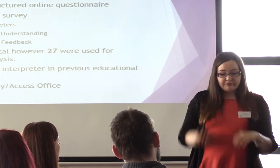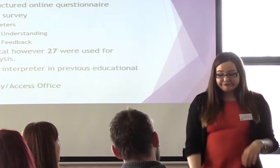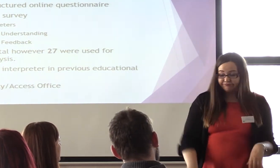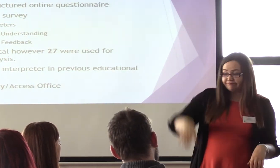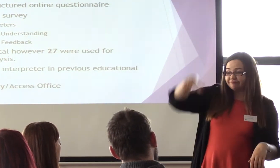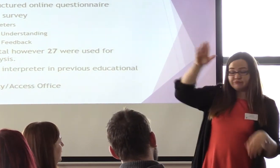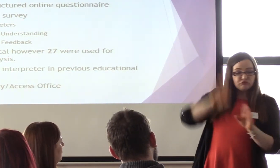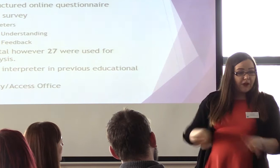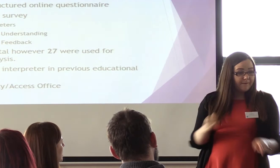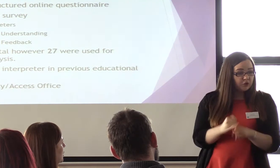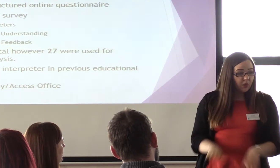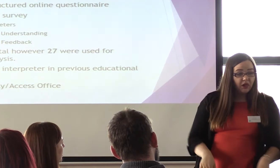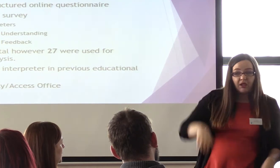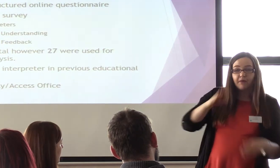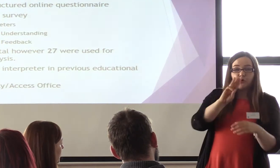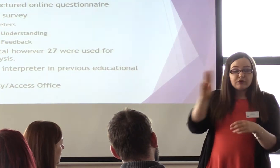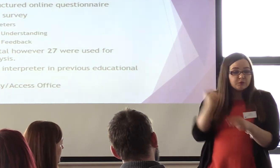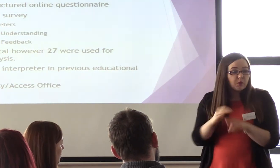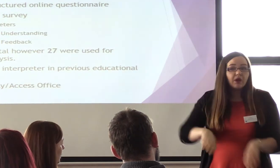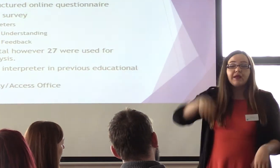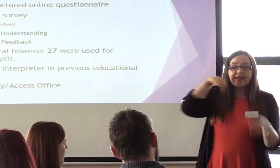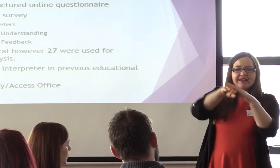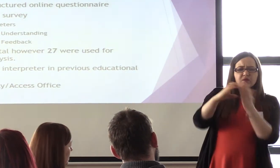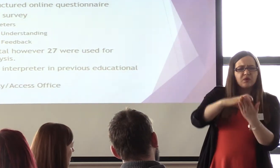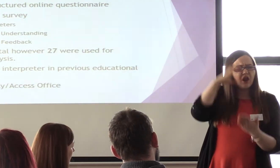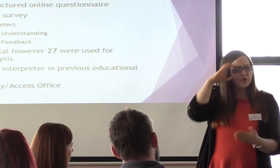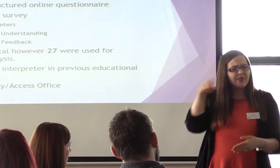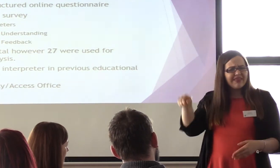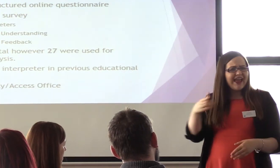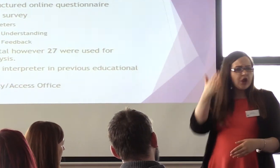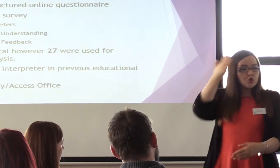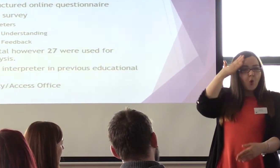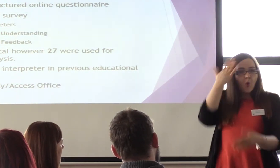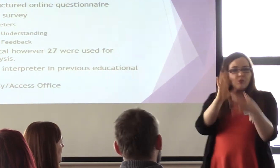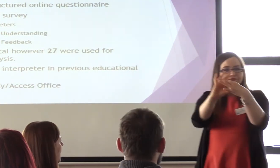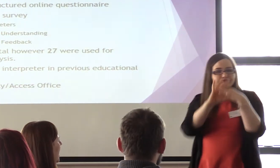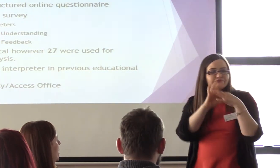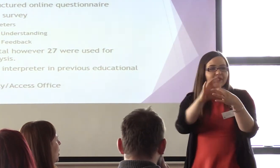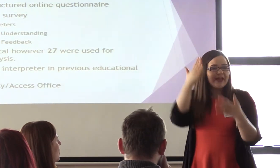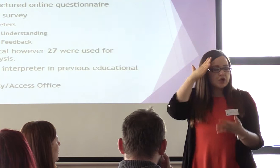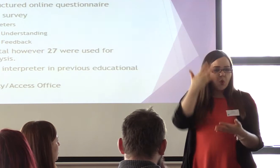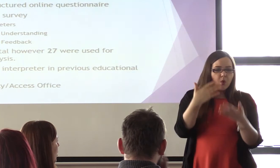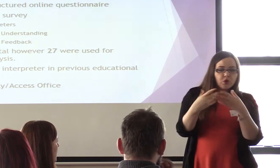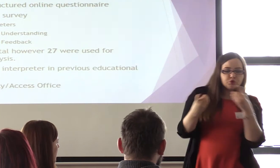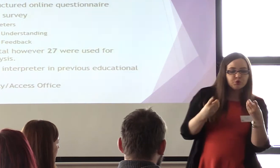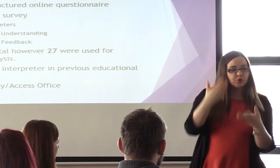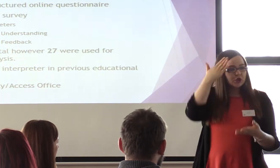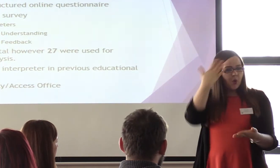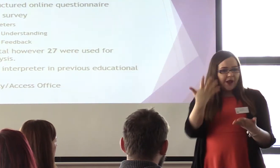US, they've used interpreters from primary school right through to higher education. So they know the importance of working with an